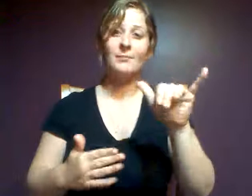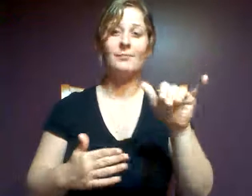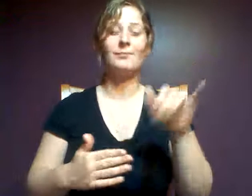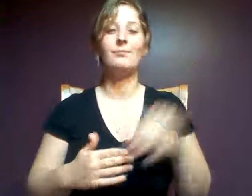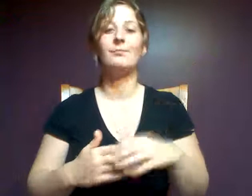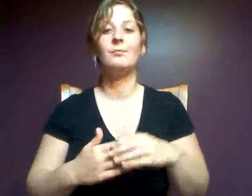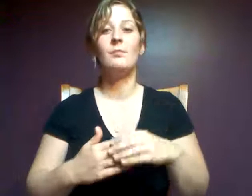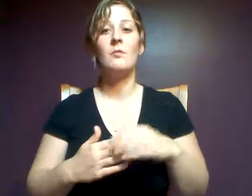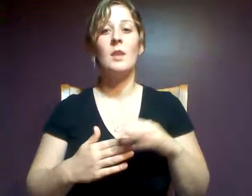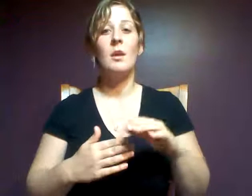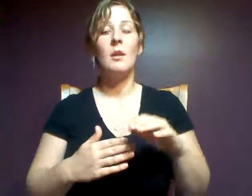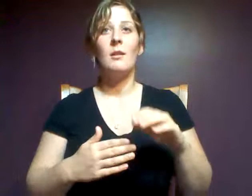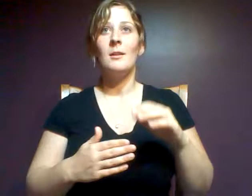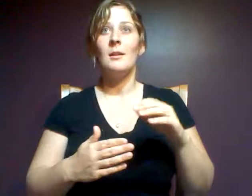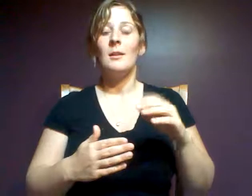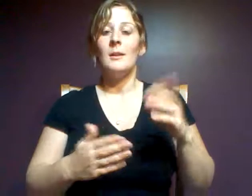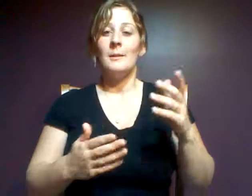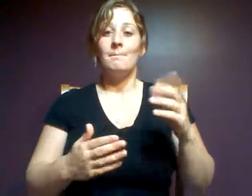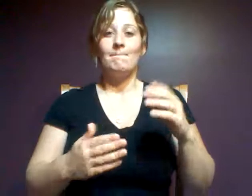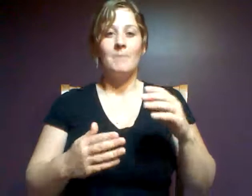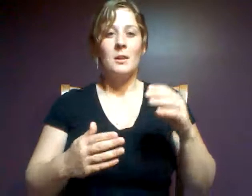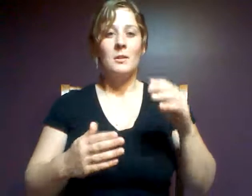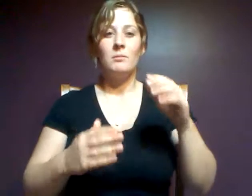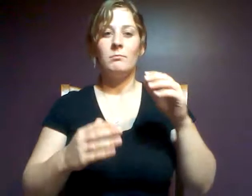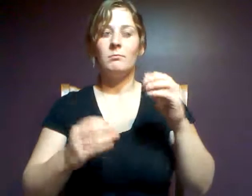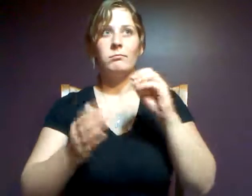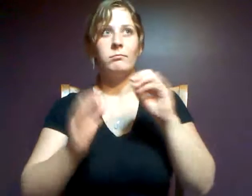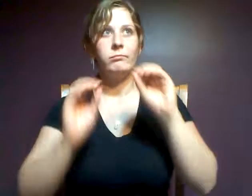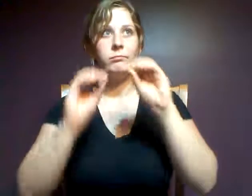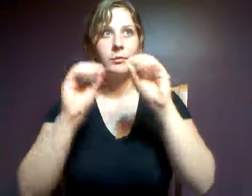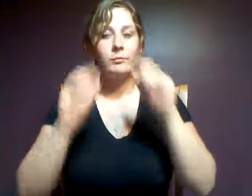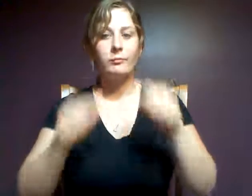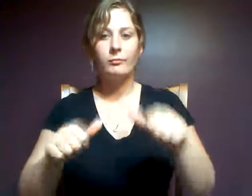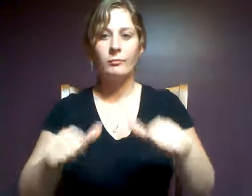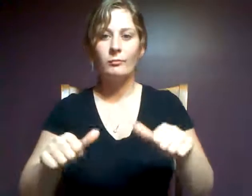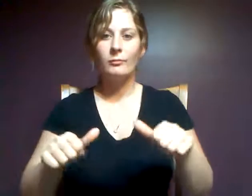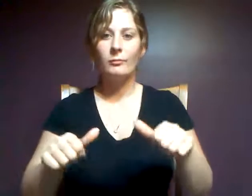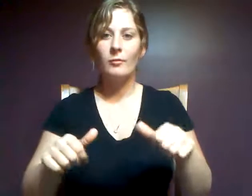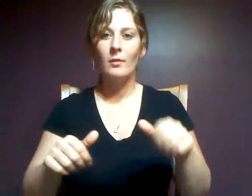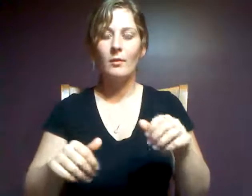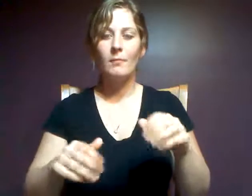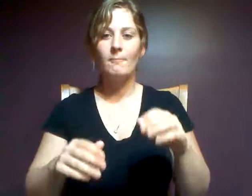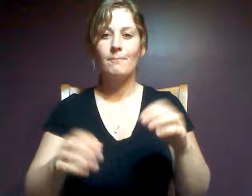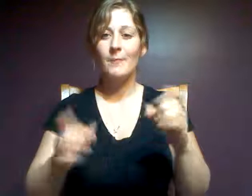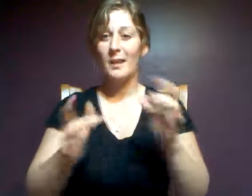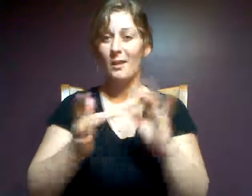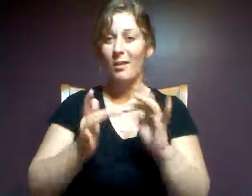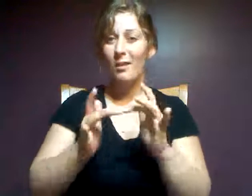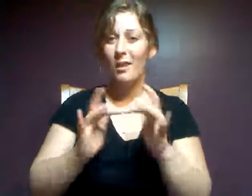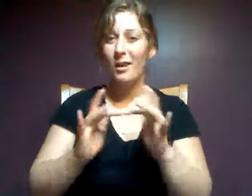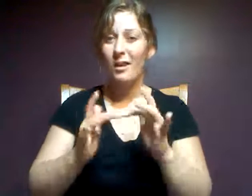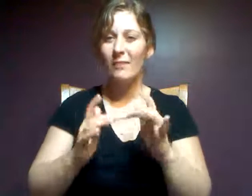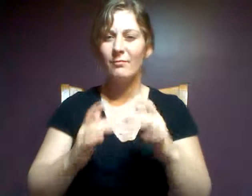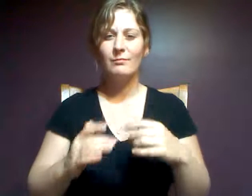for the week ahead at school. And she's slightly dreading it. She's a bit confused because despite her mum telling her all the time that